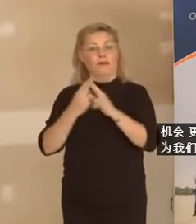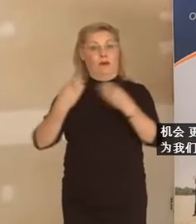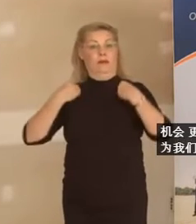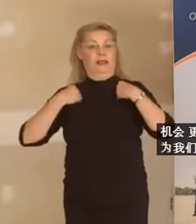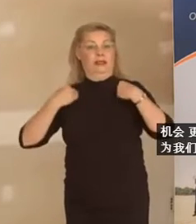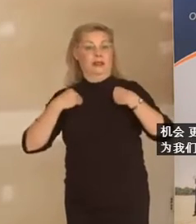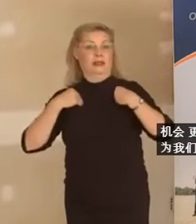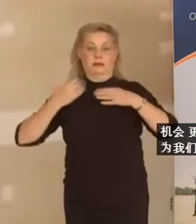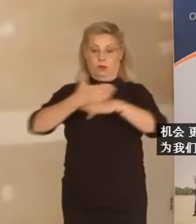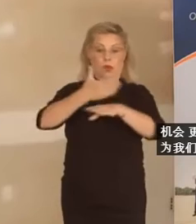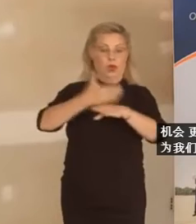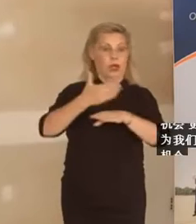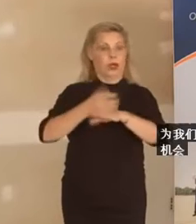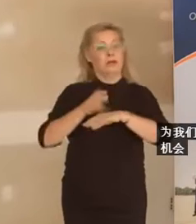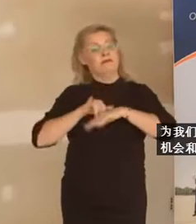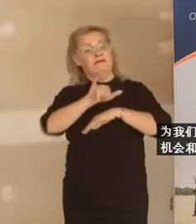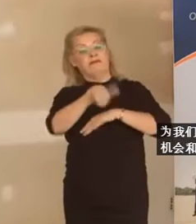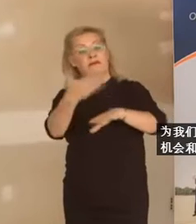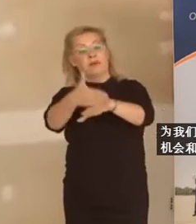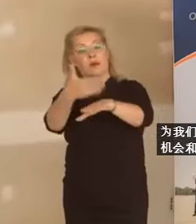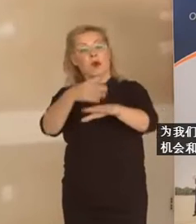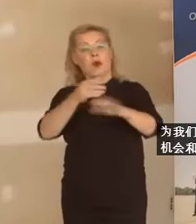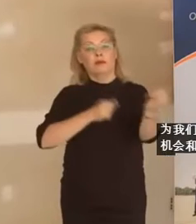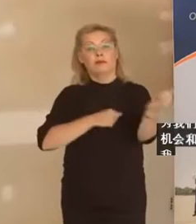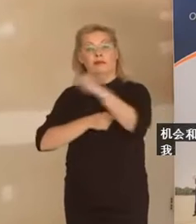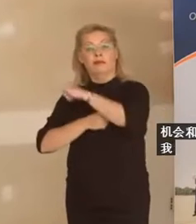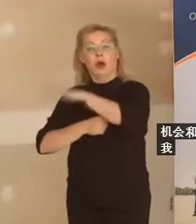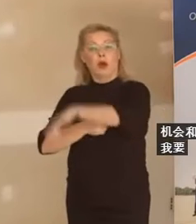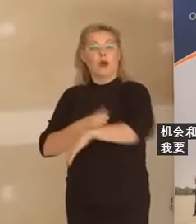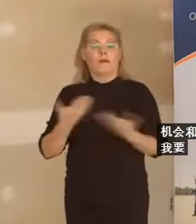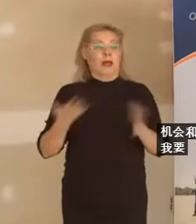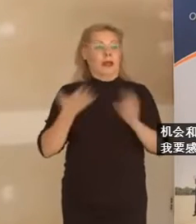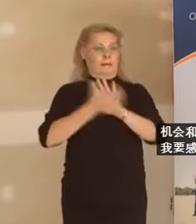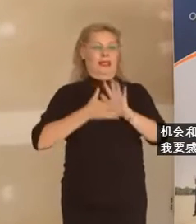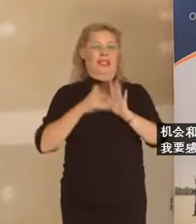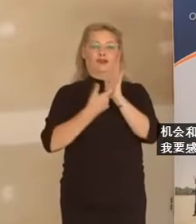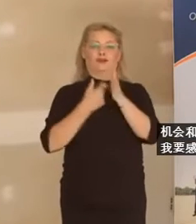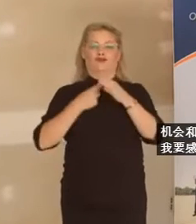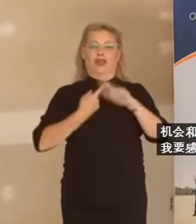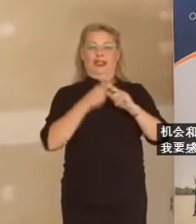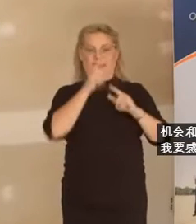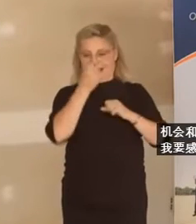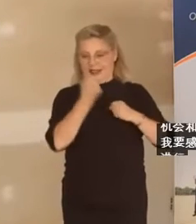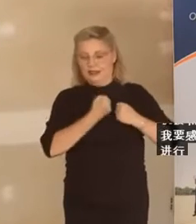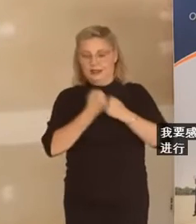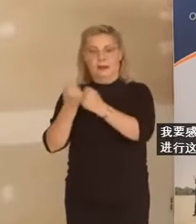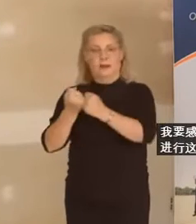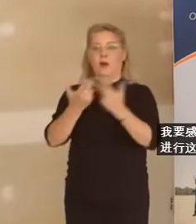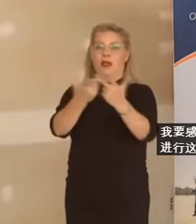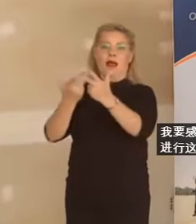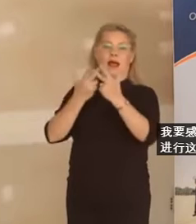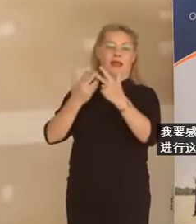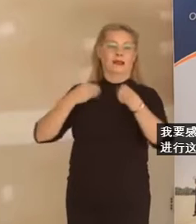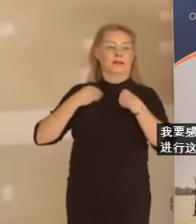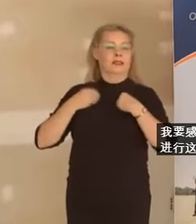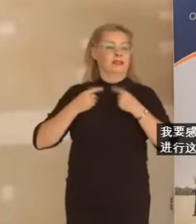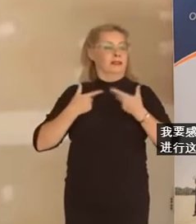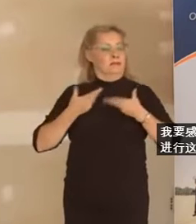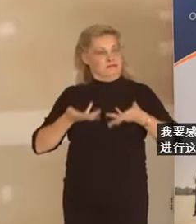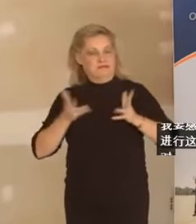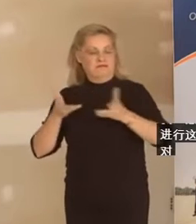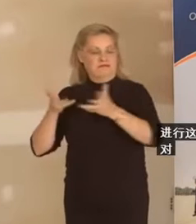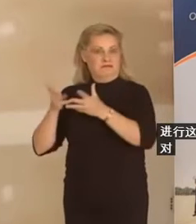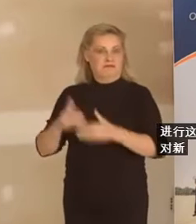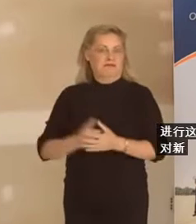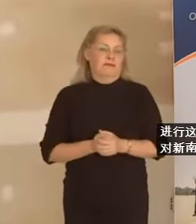will provide greater jobs, greater opportunity and prosperity for the people of our state. I want to thank John for making this investment,